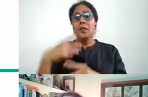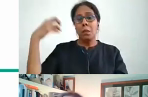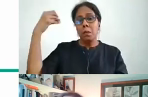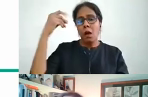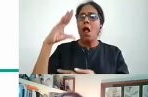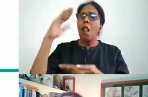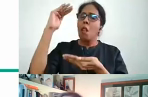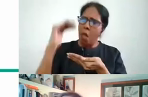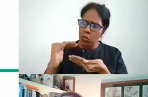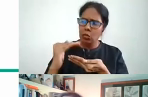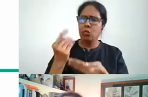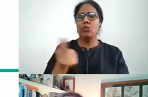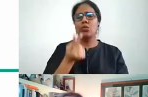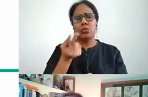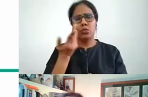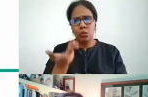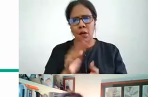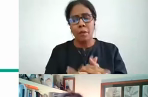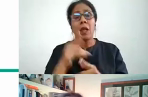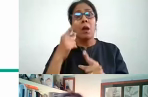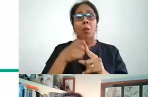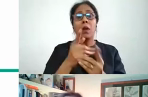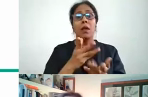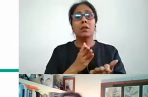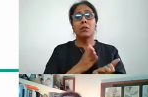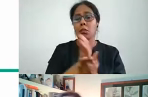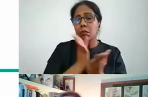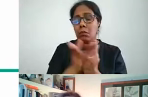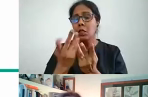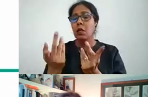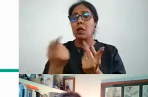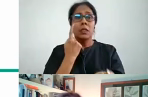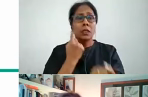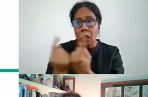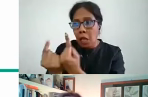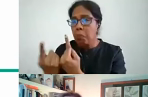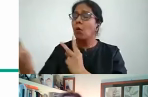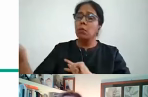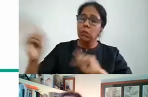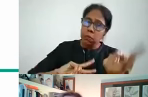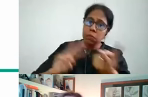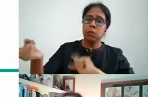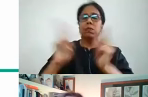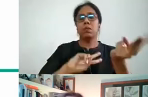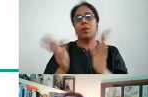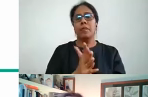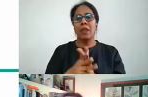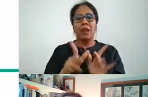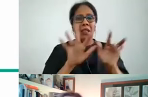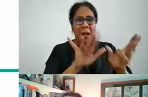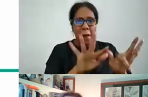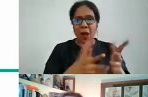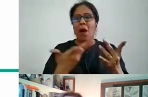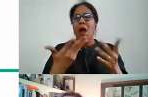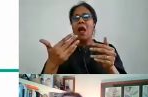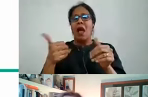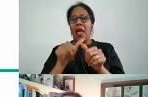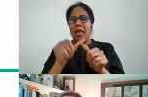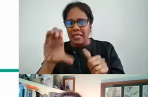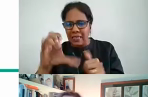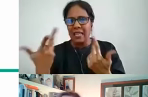both sides. Bidirectional monitoring and control. So a lot of IoT devices, it's one thing for the device to